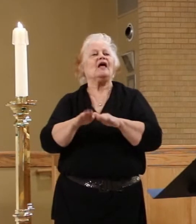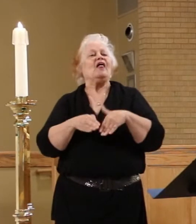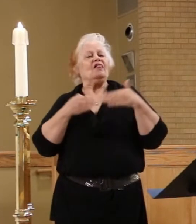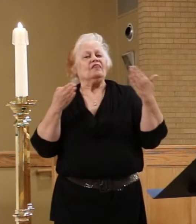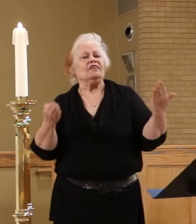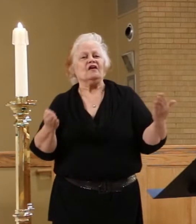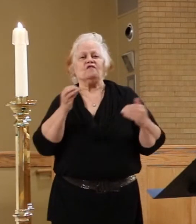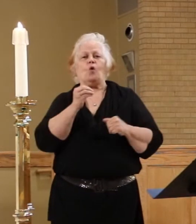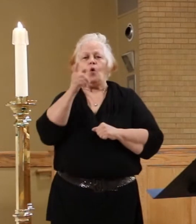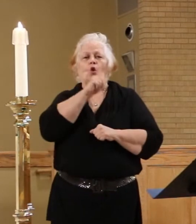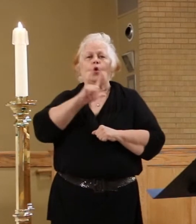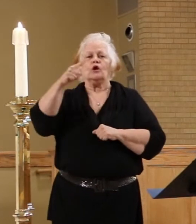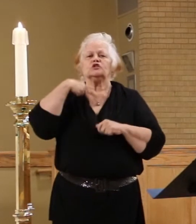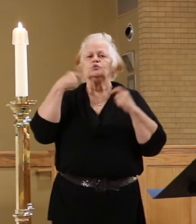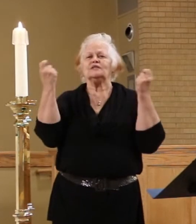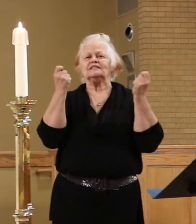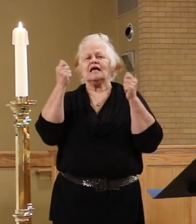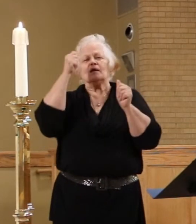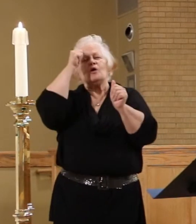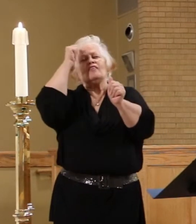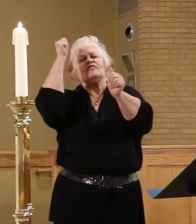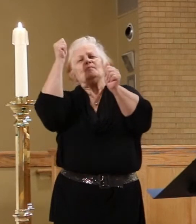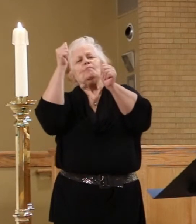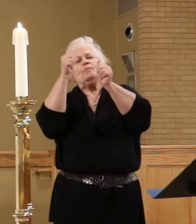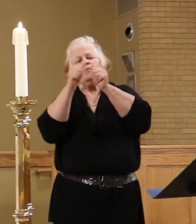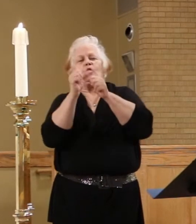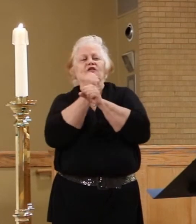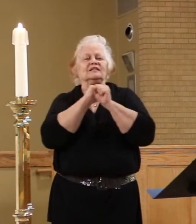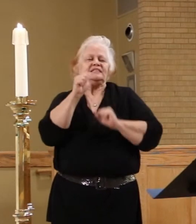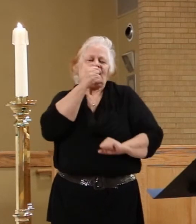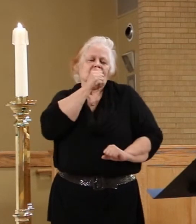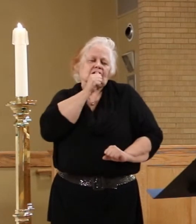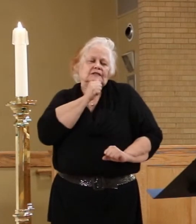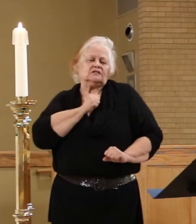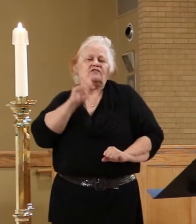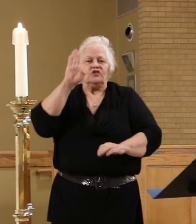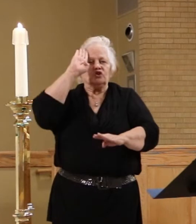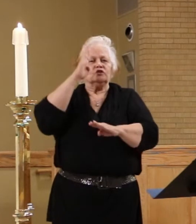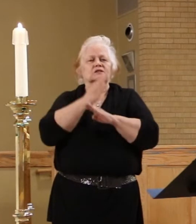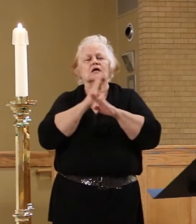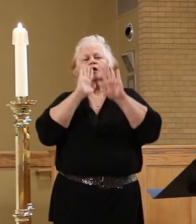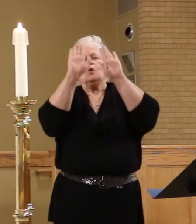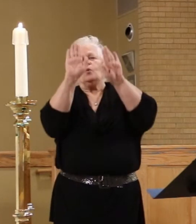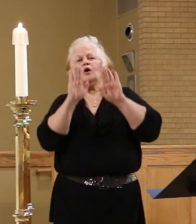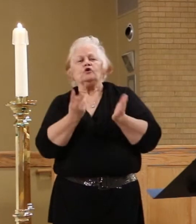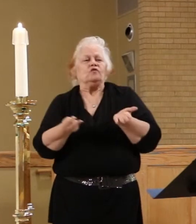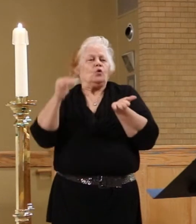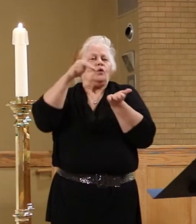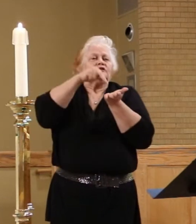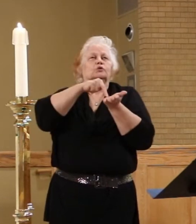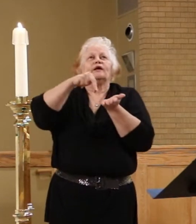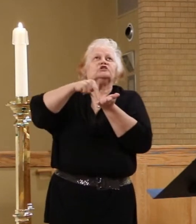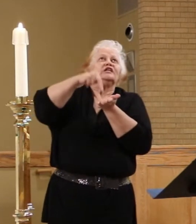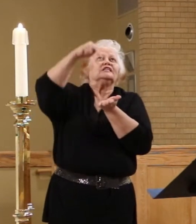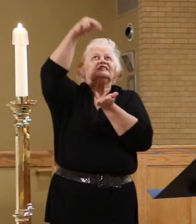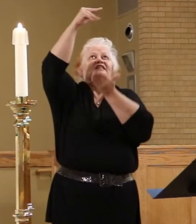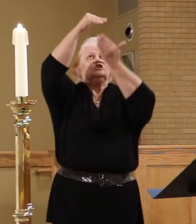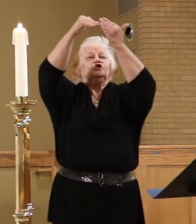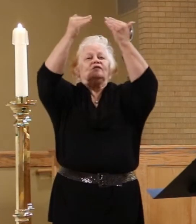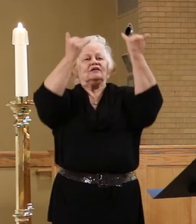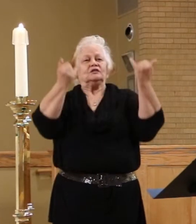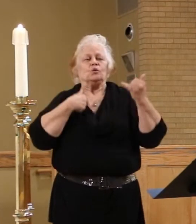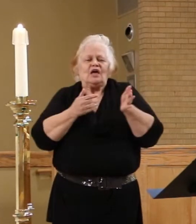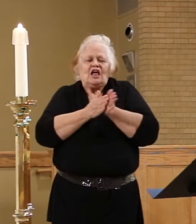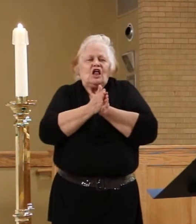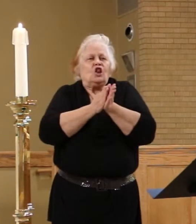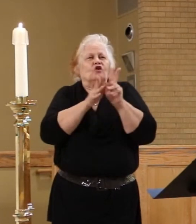Therefore, O Lord, as we celebrate the memorial of the saving passion of your Son, his wondrous resurrection and ascension into heaven, and as we